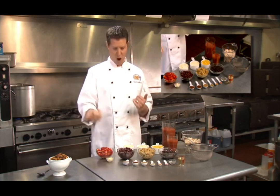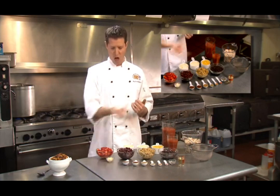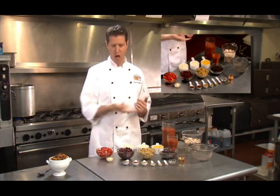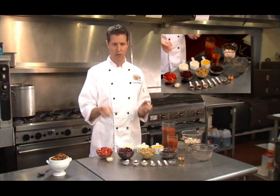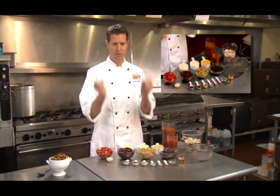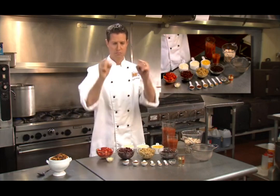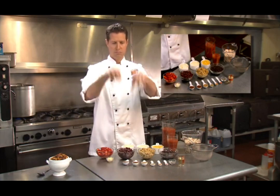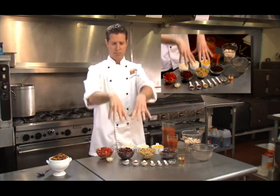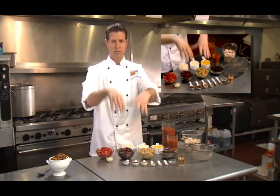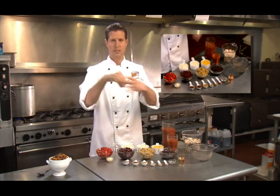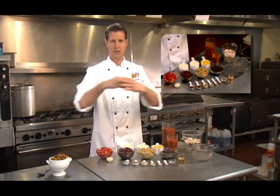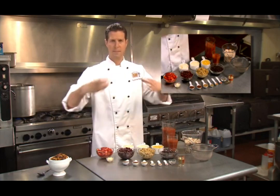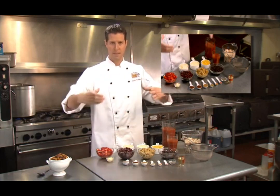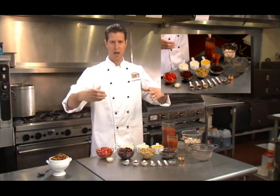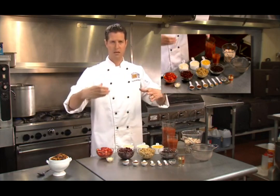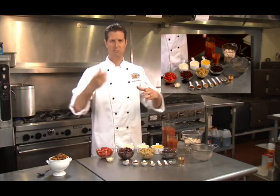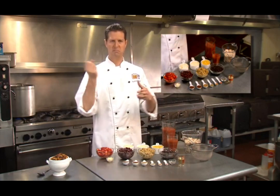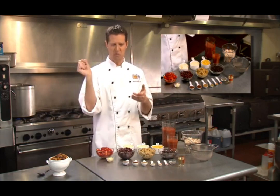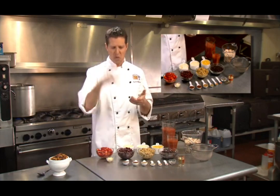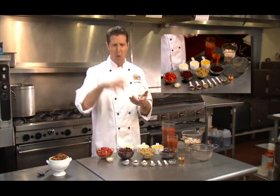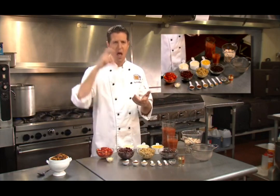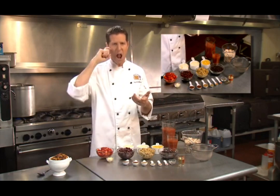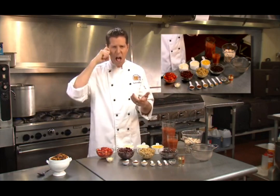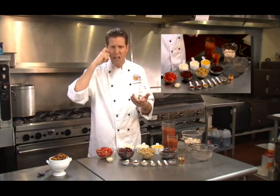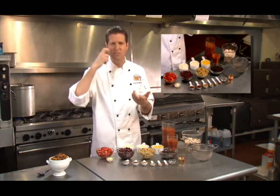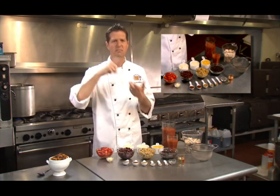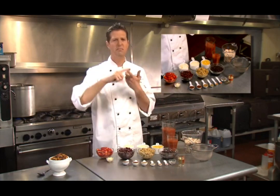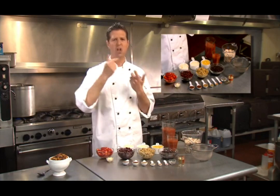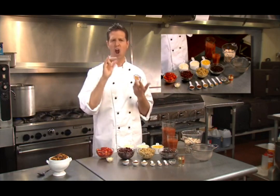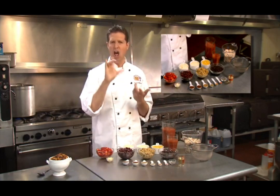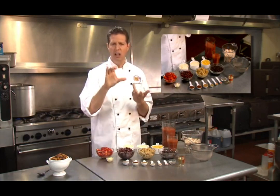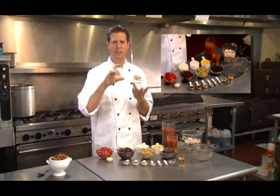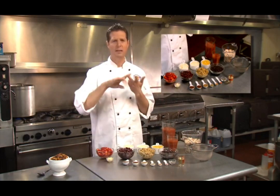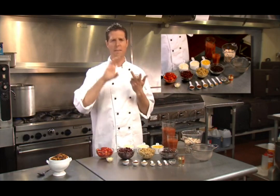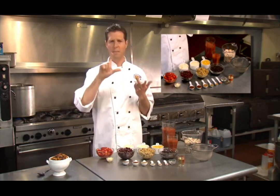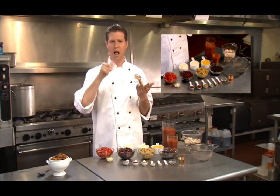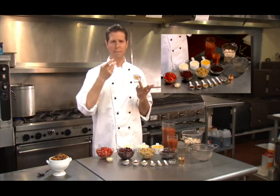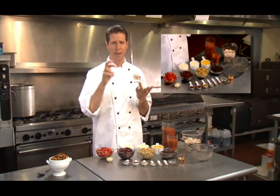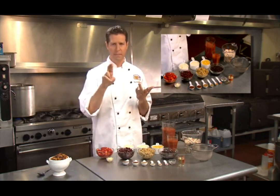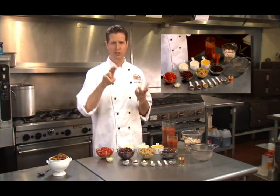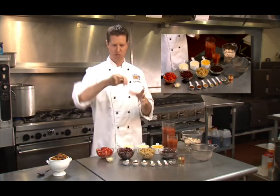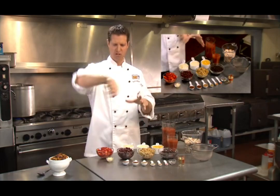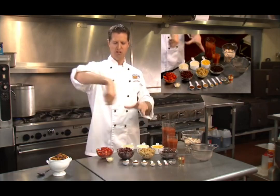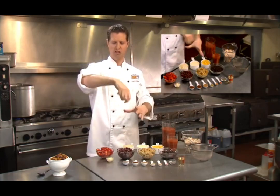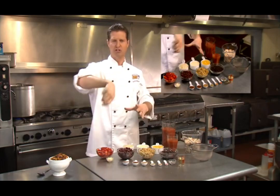Put all 3 in the pot and stir until onion is translucent.